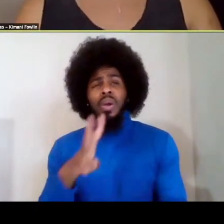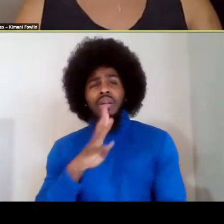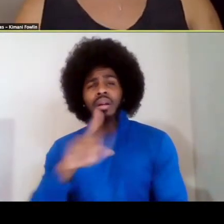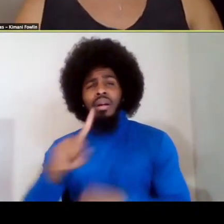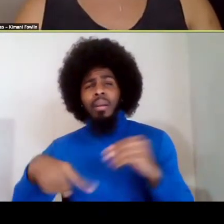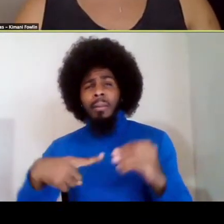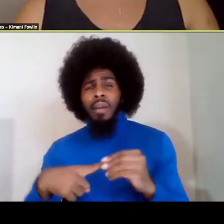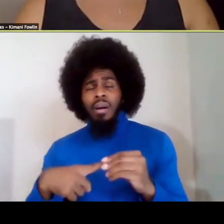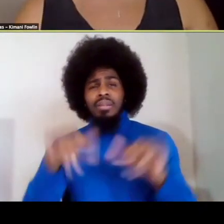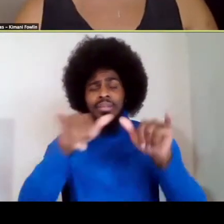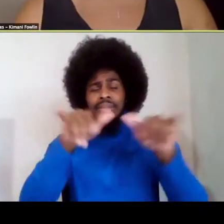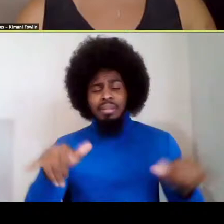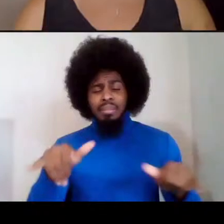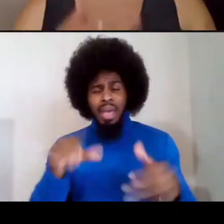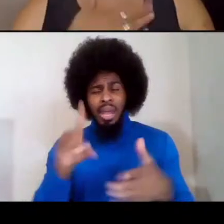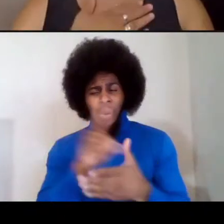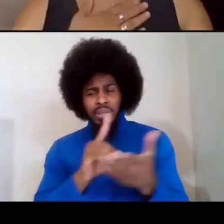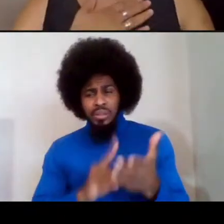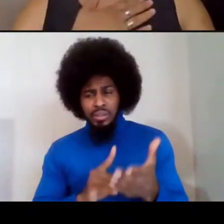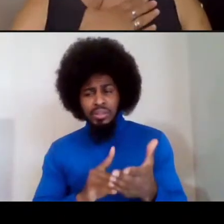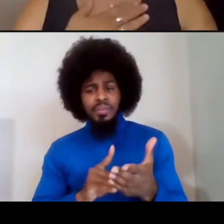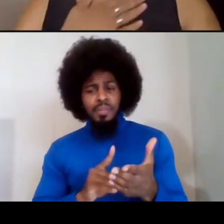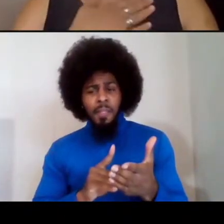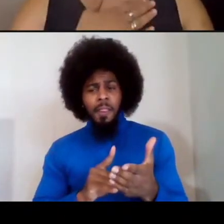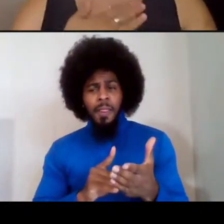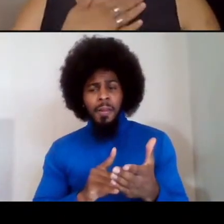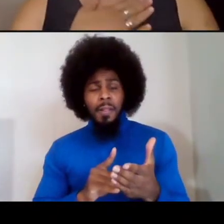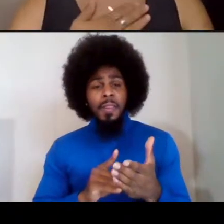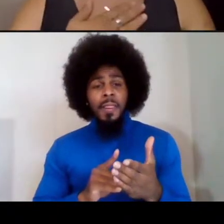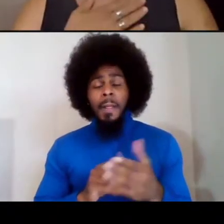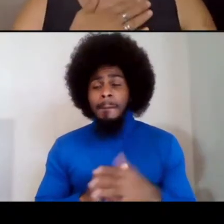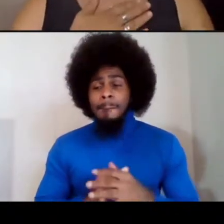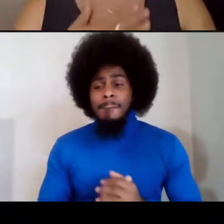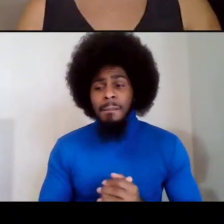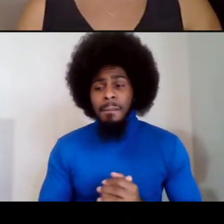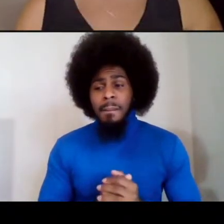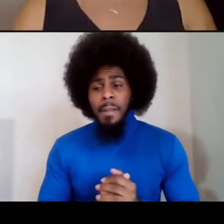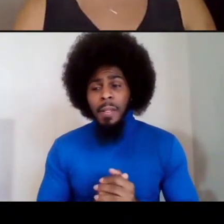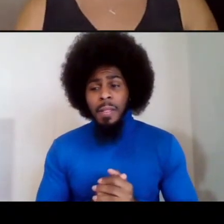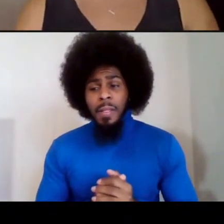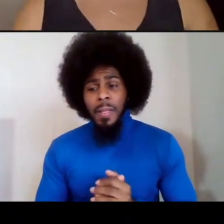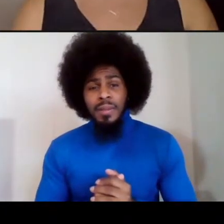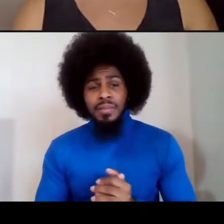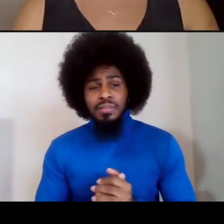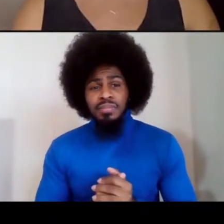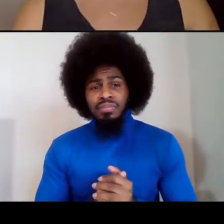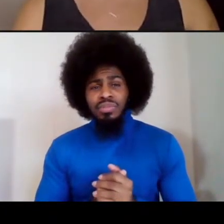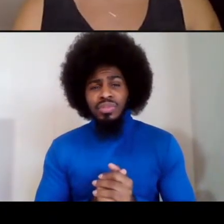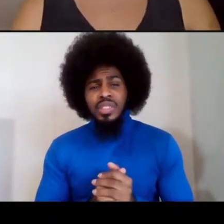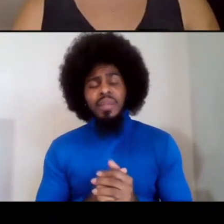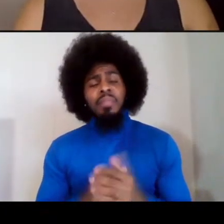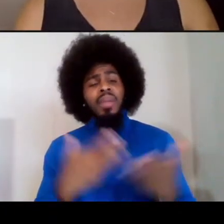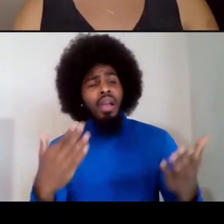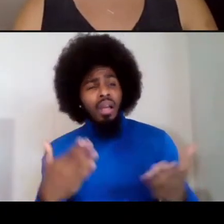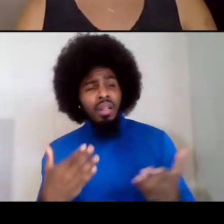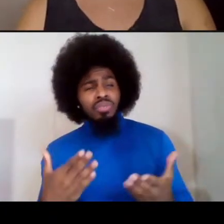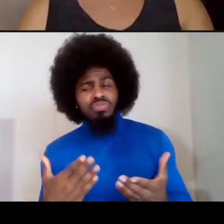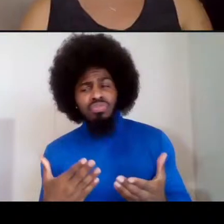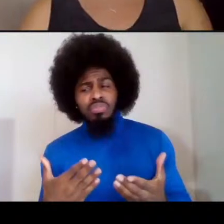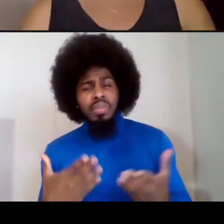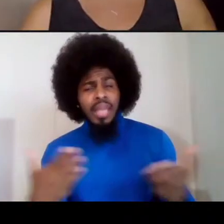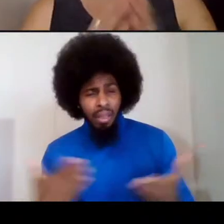Y'all, answer the call, stay with us, and we'll stay with you, we promise. All